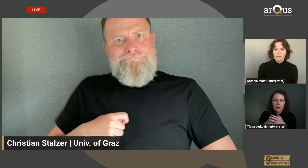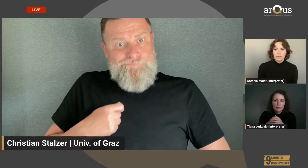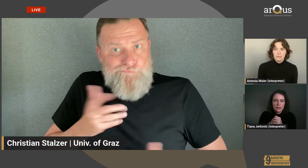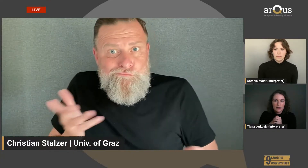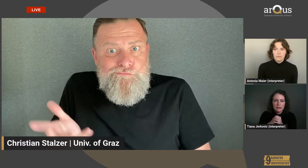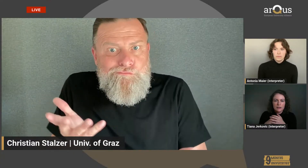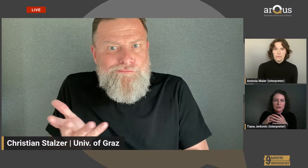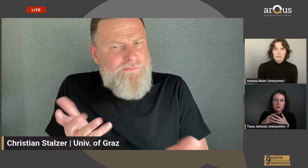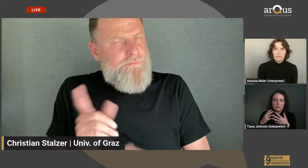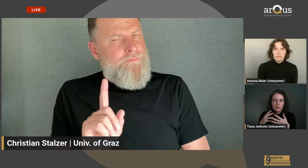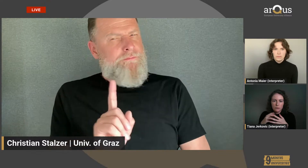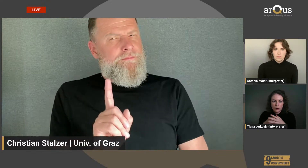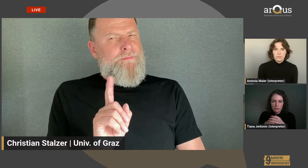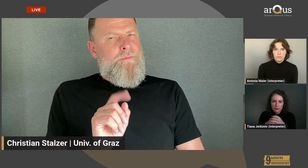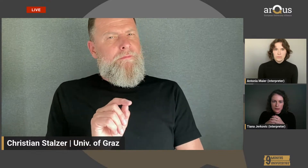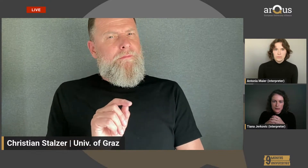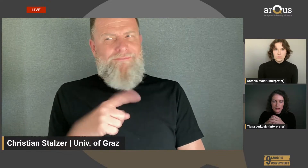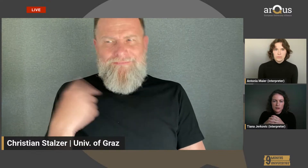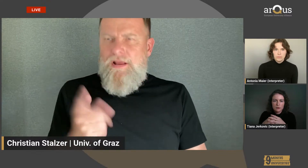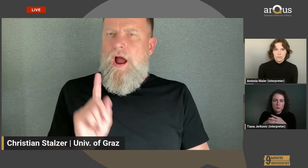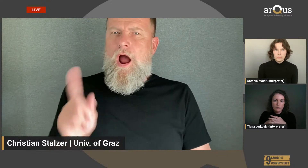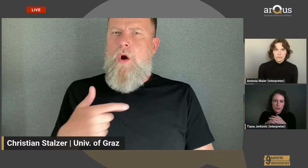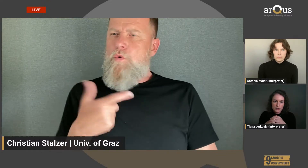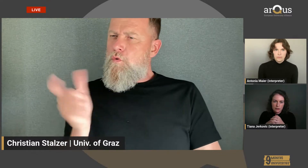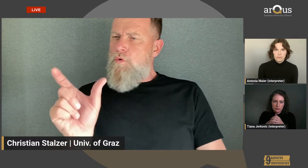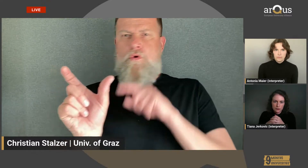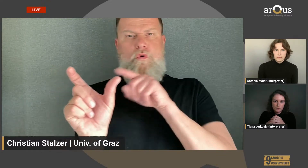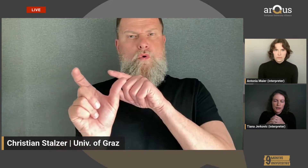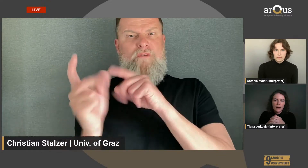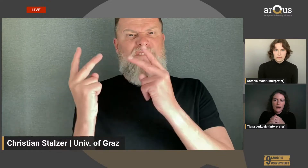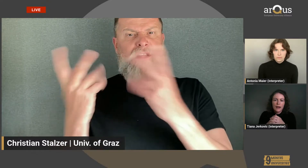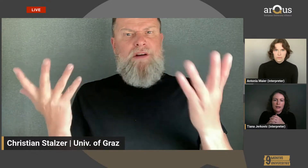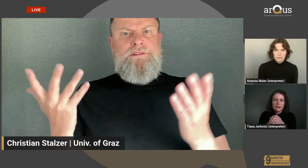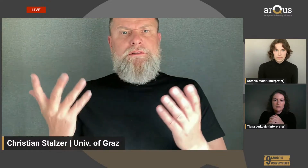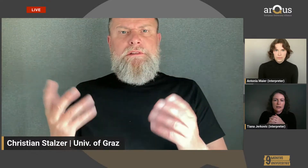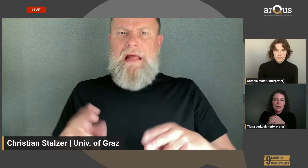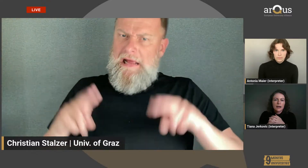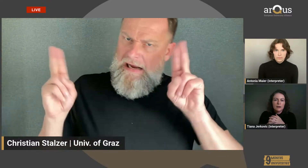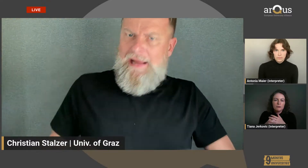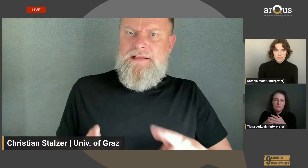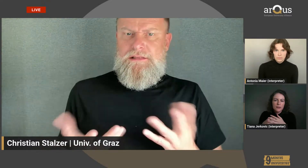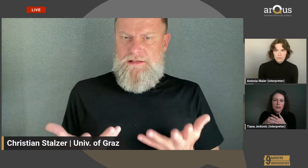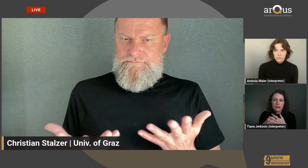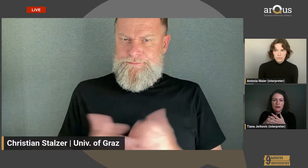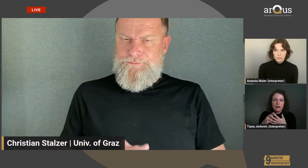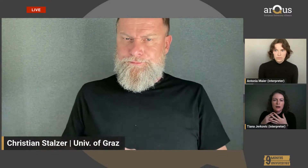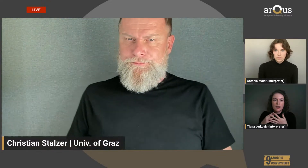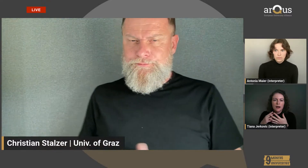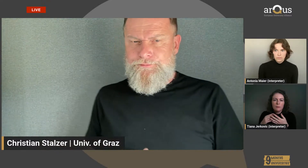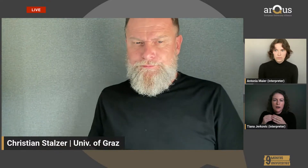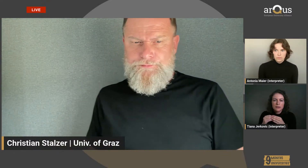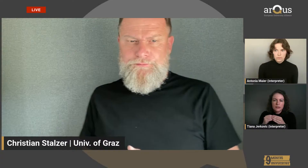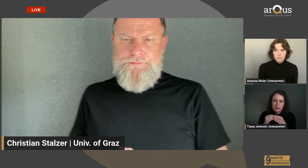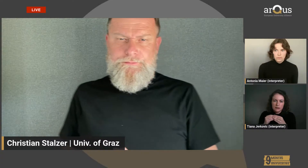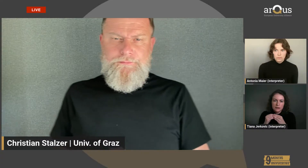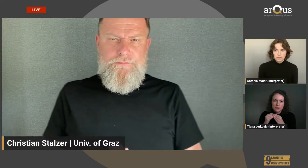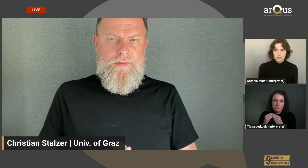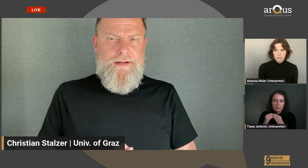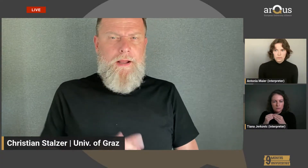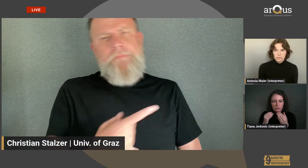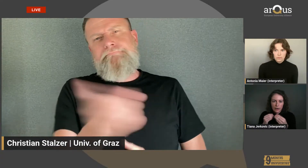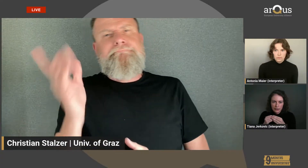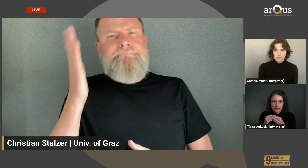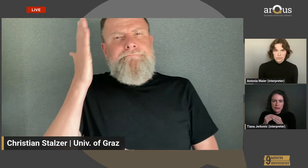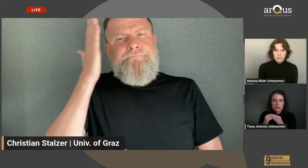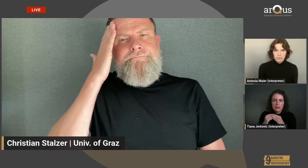actually obligating us to think more about this and to support children. And if we think about